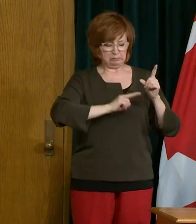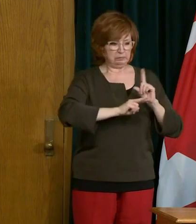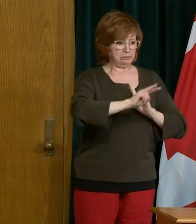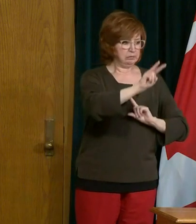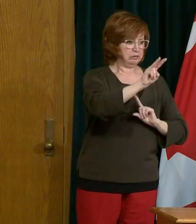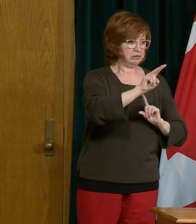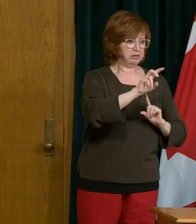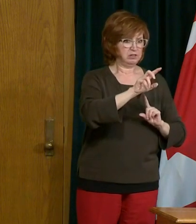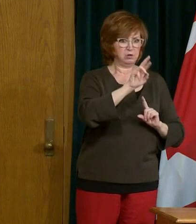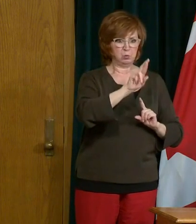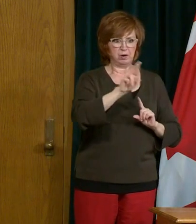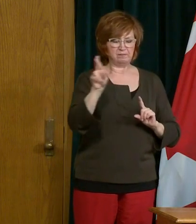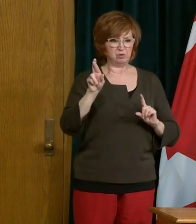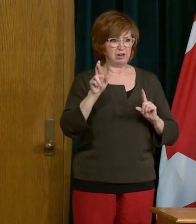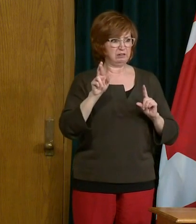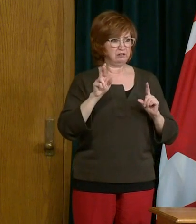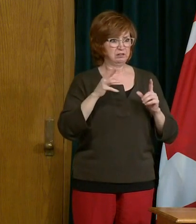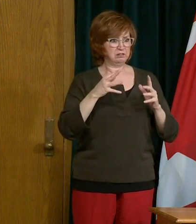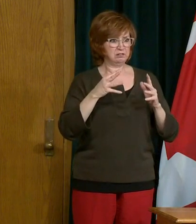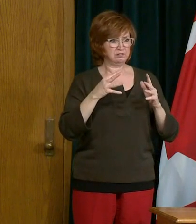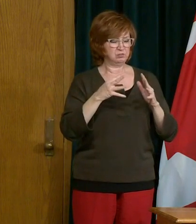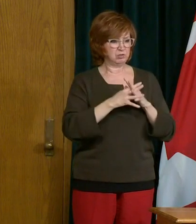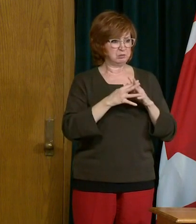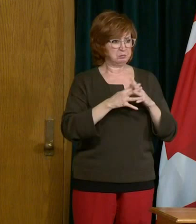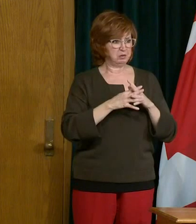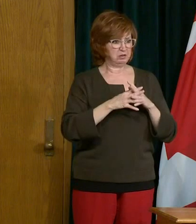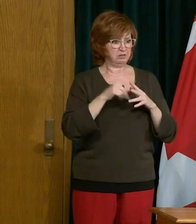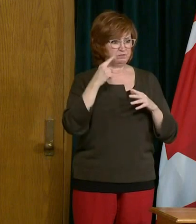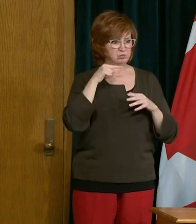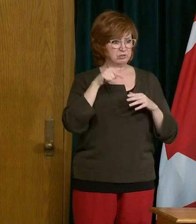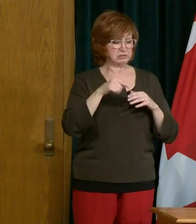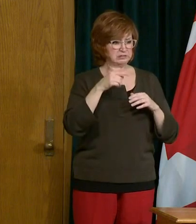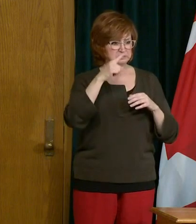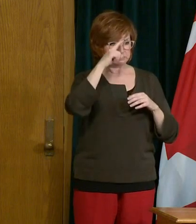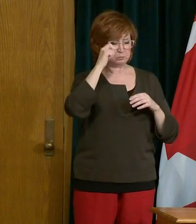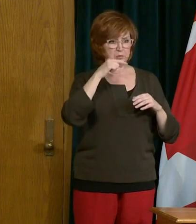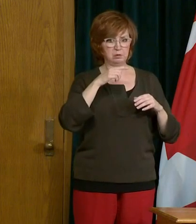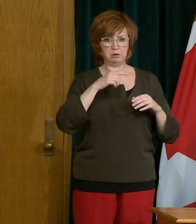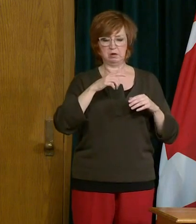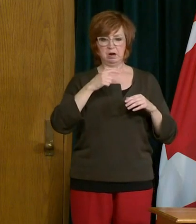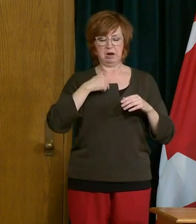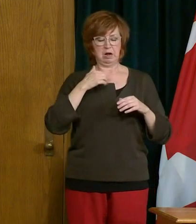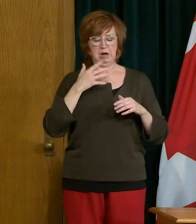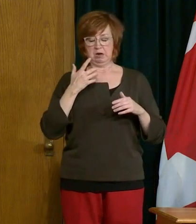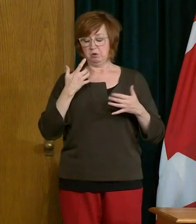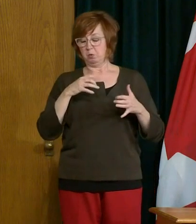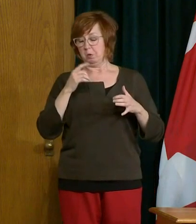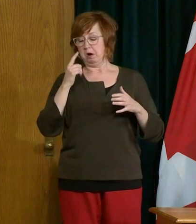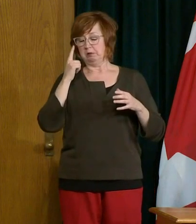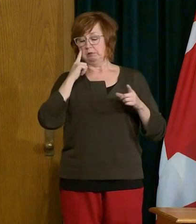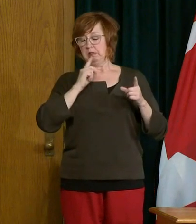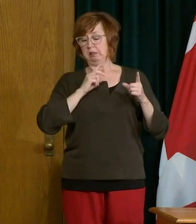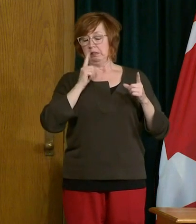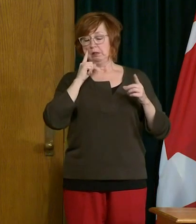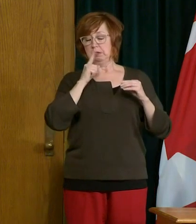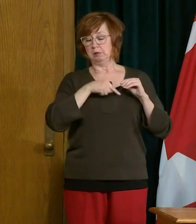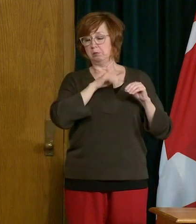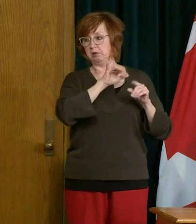what an environment would be like going forward without our professional football team. So we're